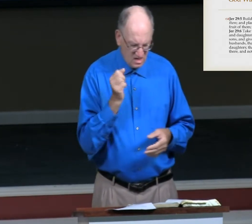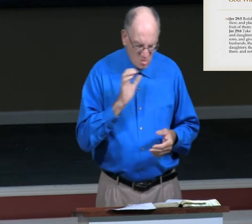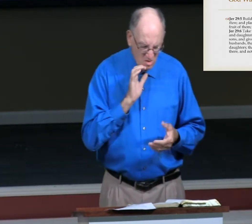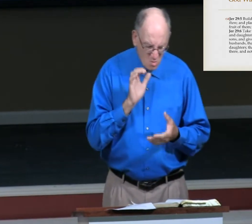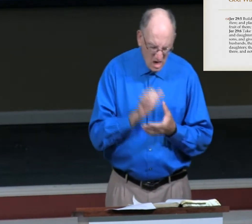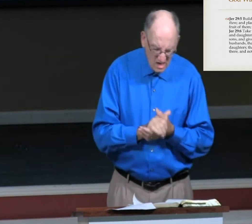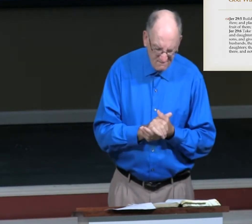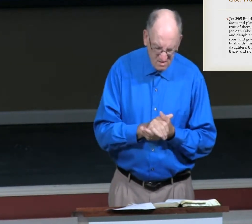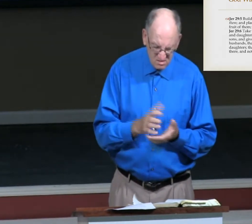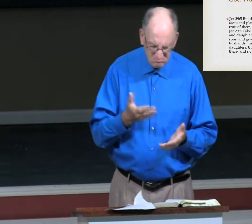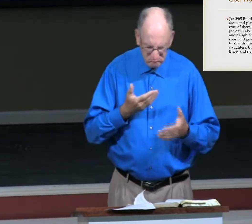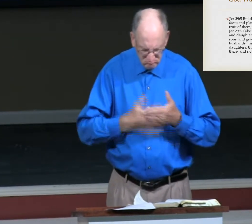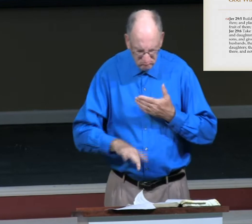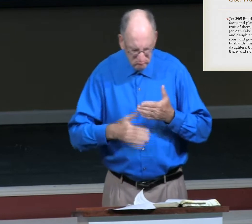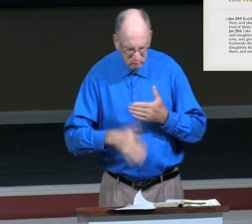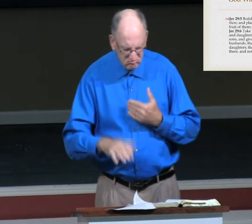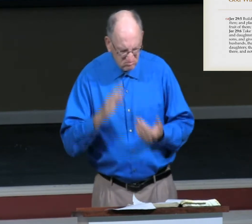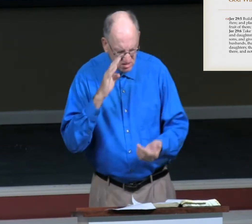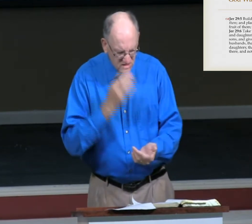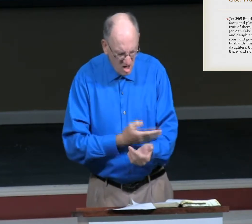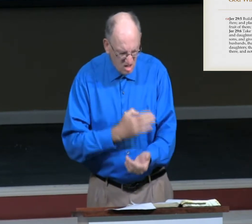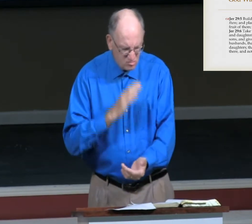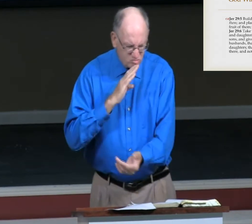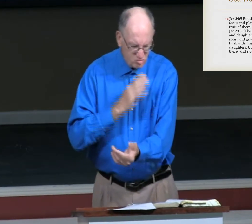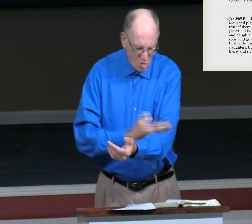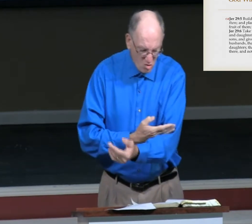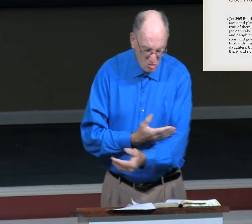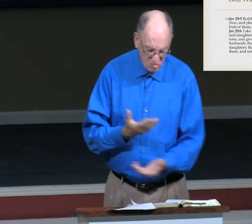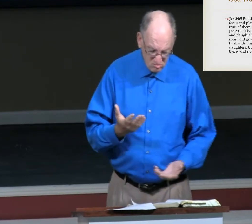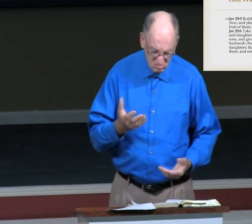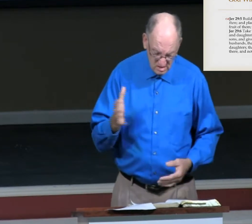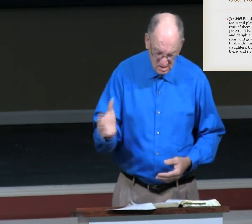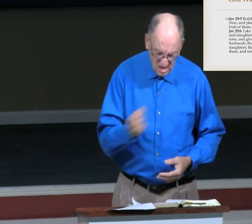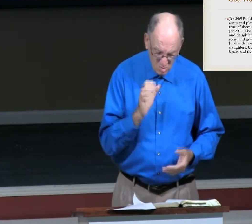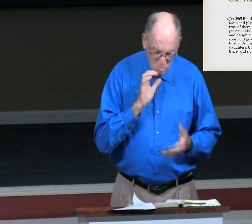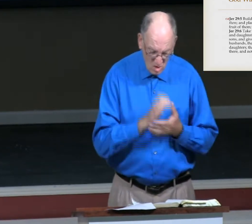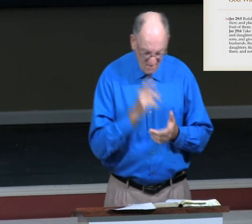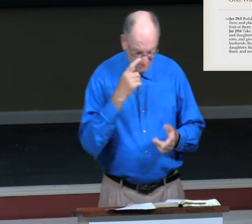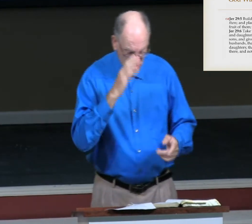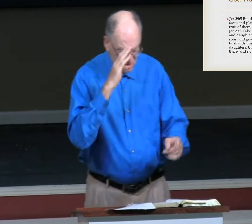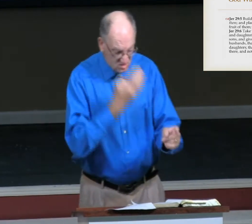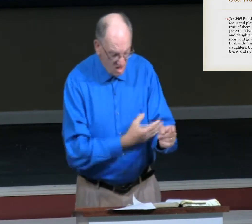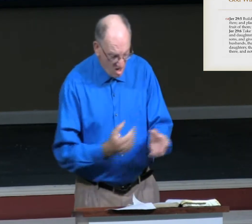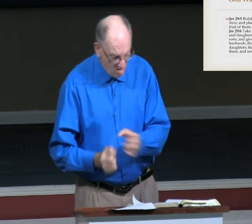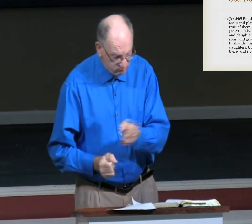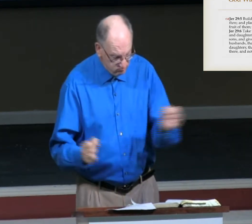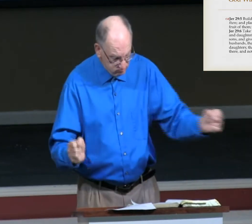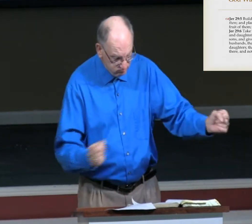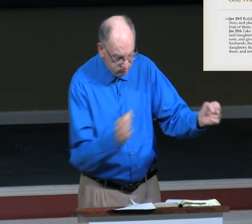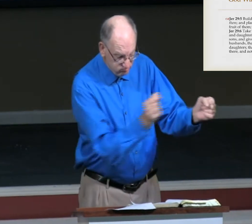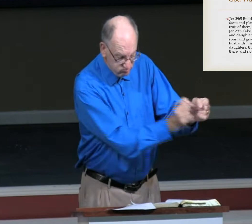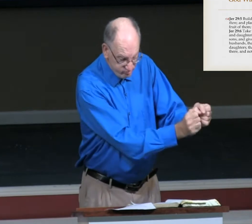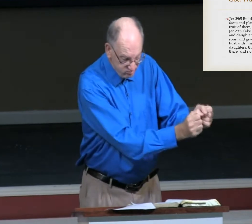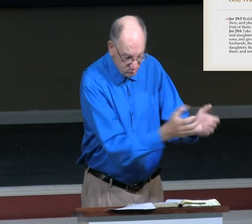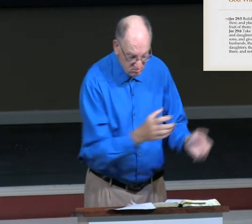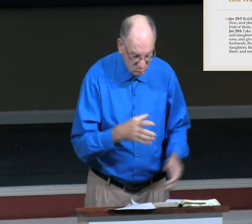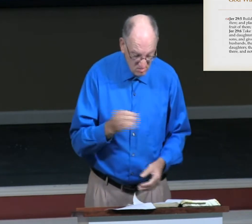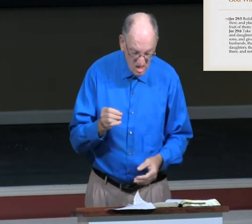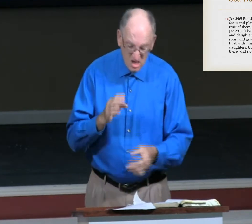and take ye wives, and begat sons and daughters, and take wives for your sons, and give